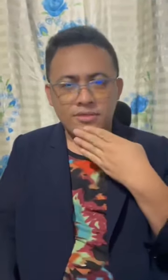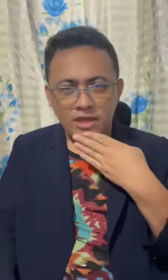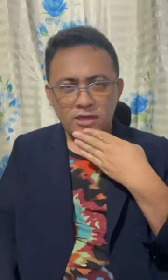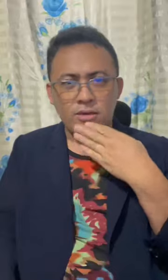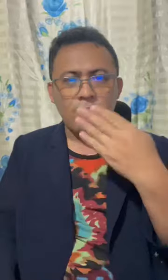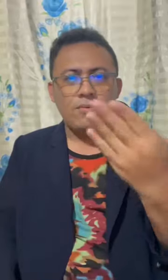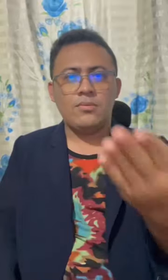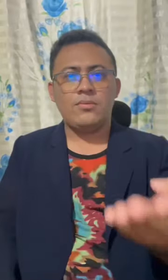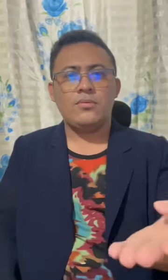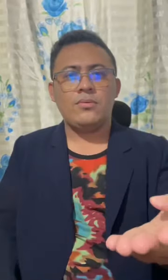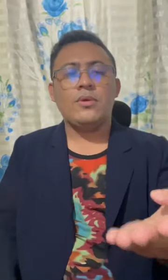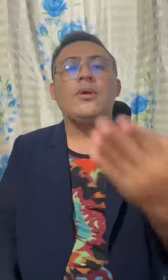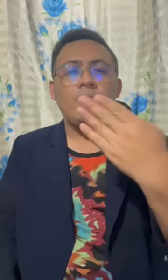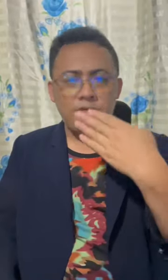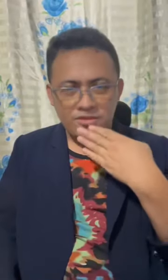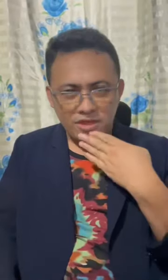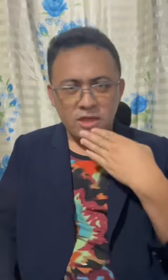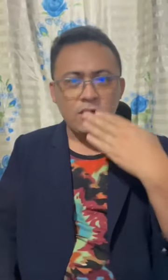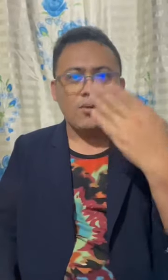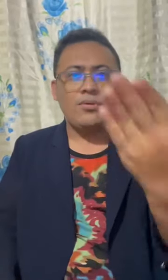thank you. Thank you.